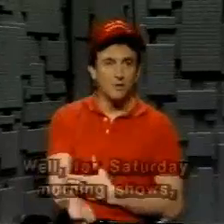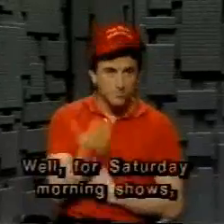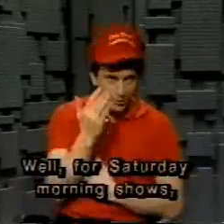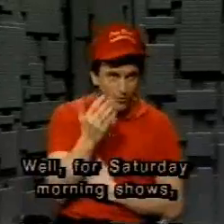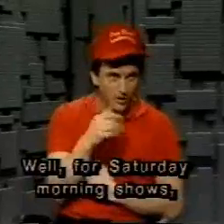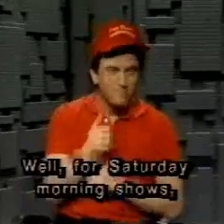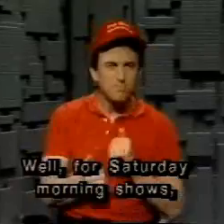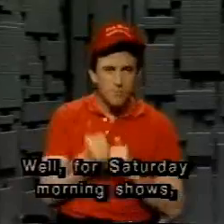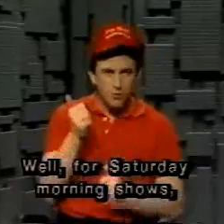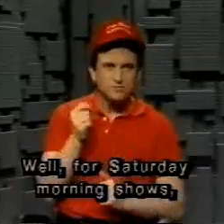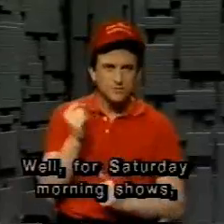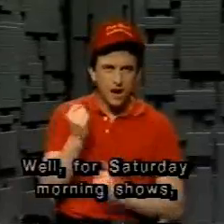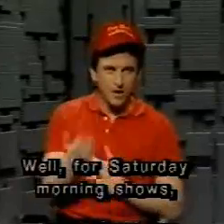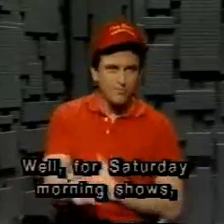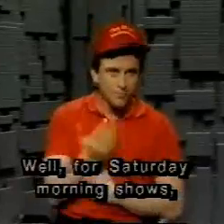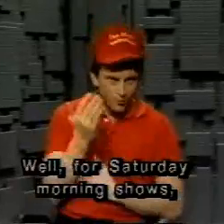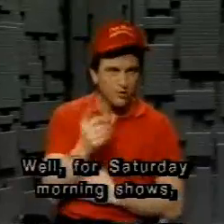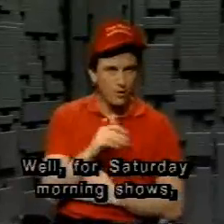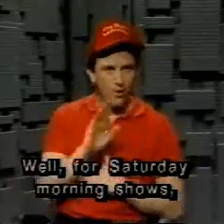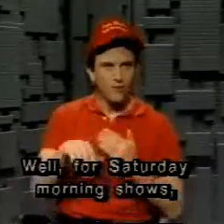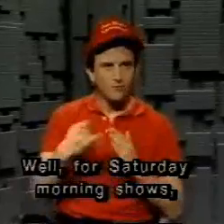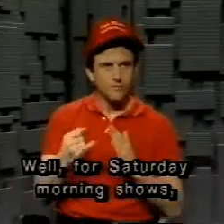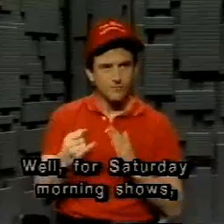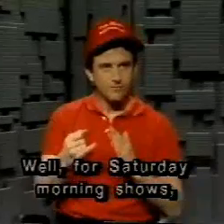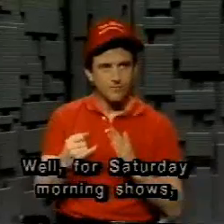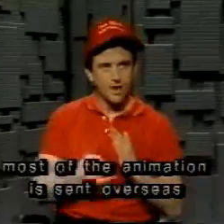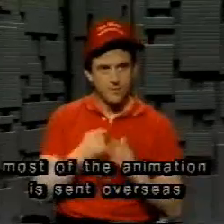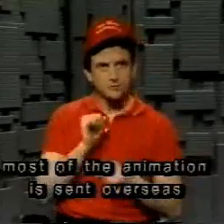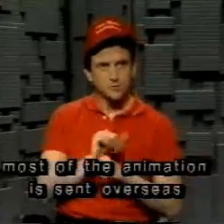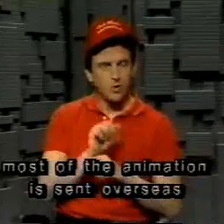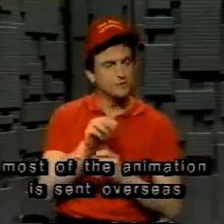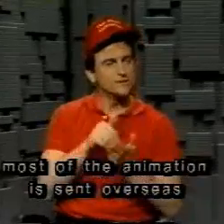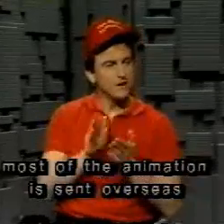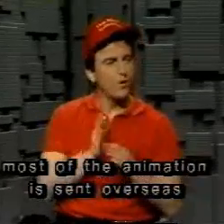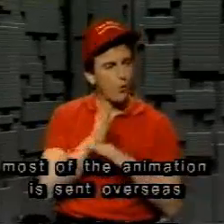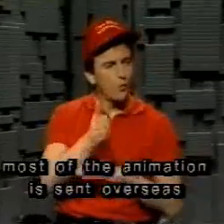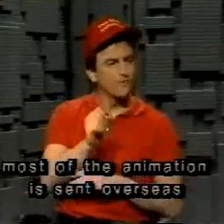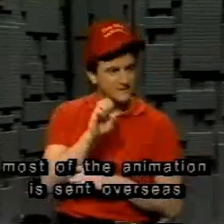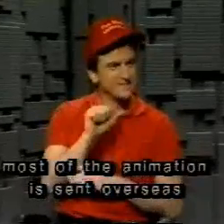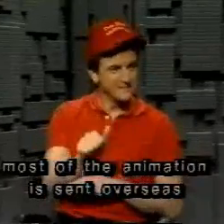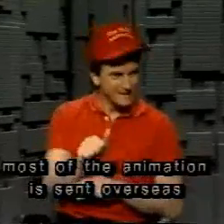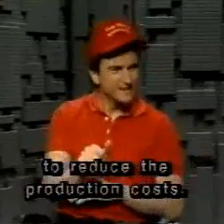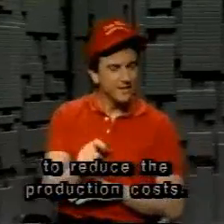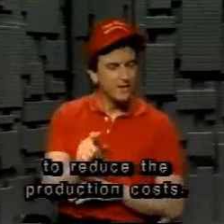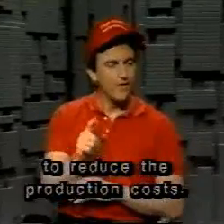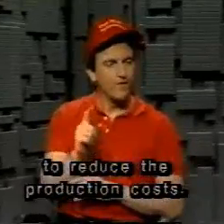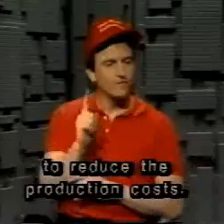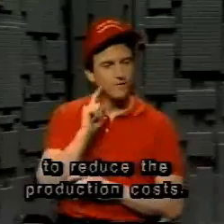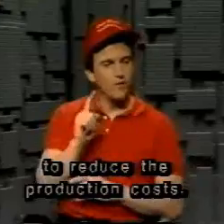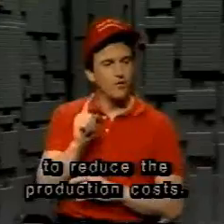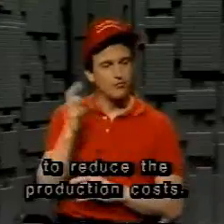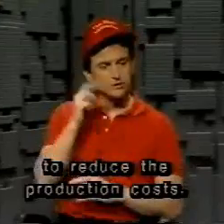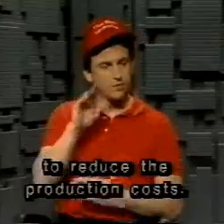Well, for Saturday morning shows, most of the animation is sent overseas to reduce the production costs.